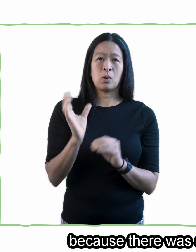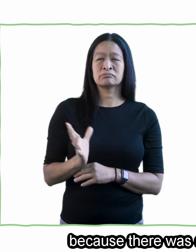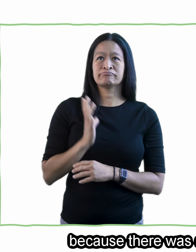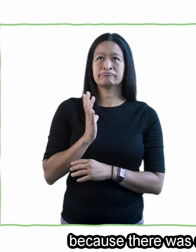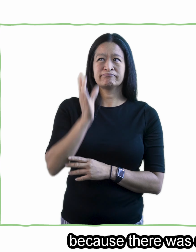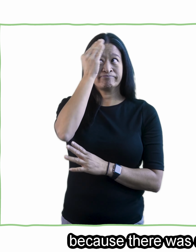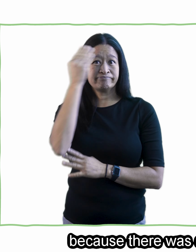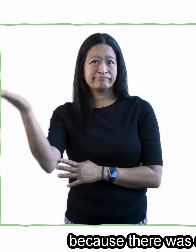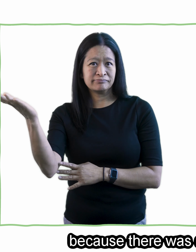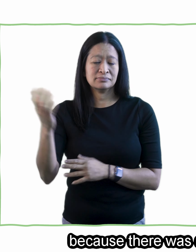was no proper notice.